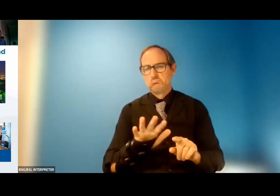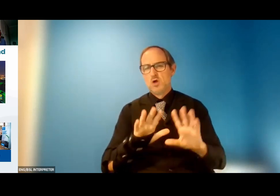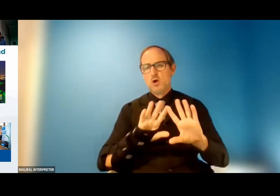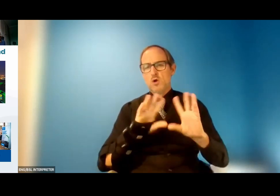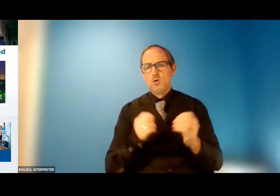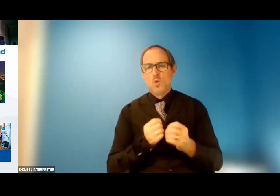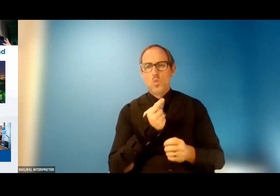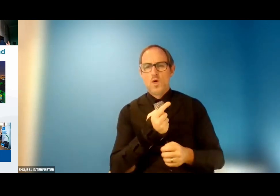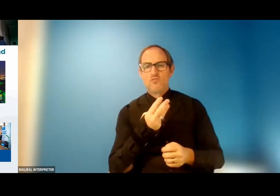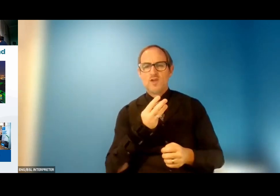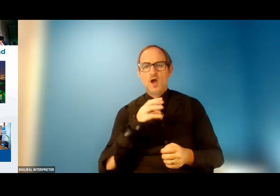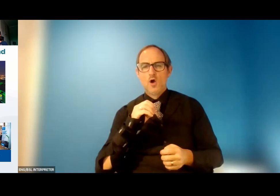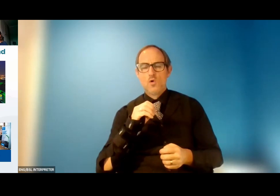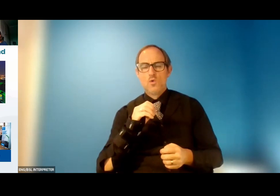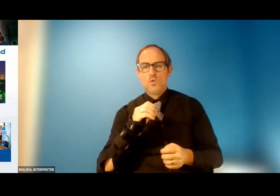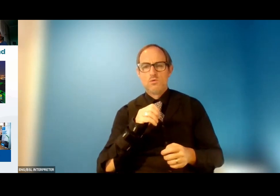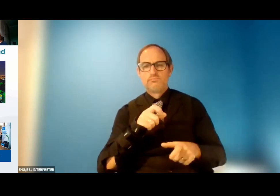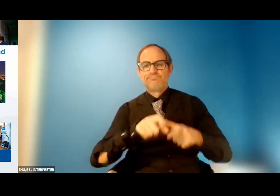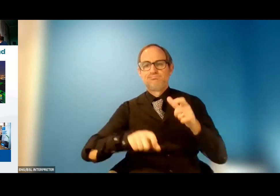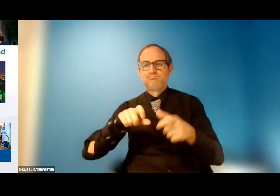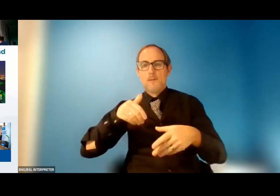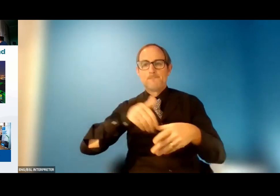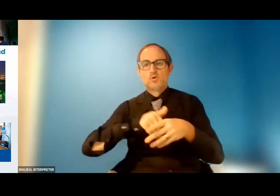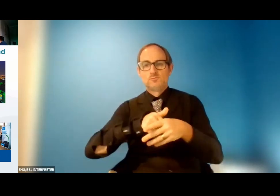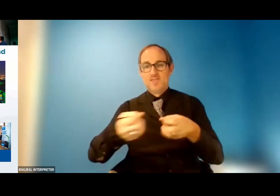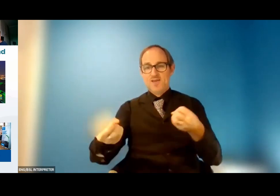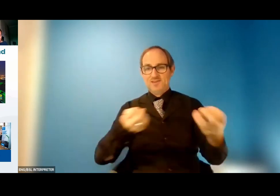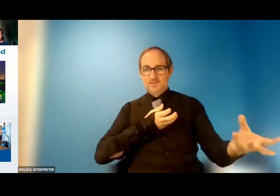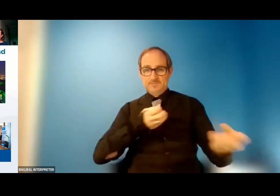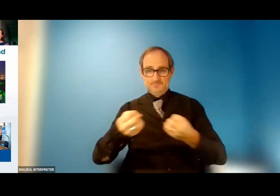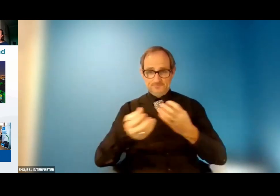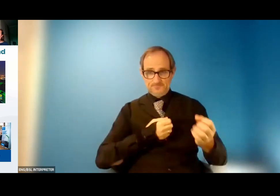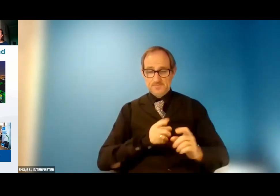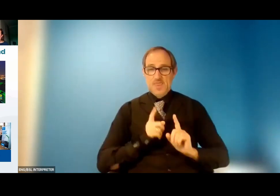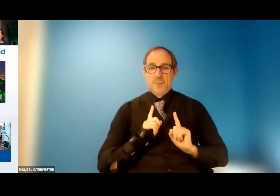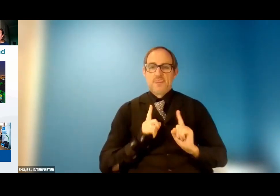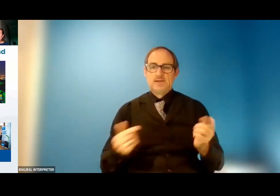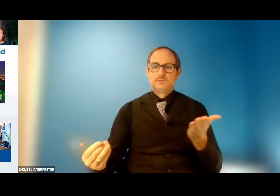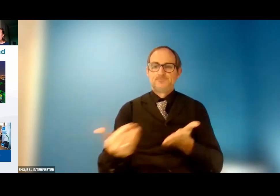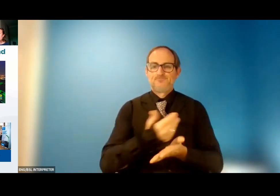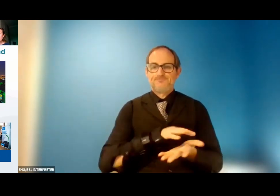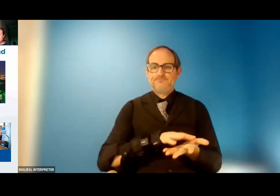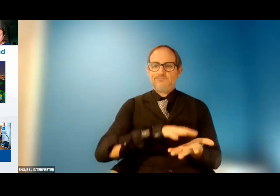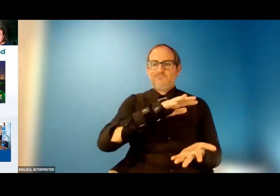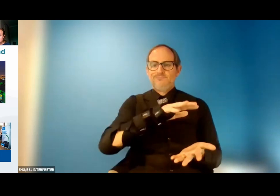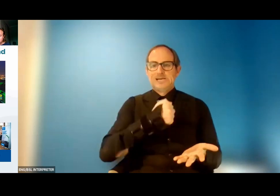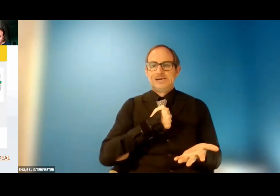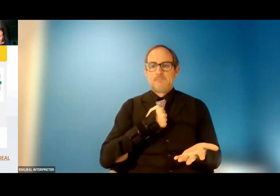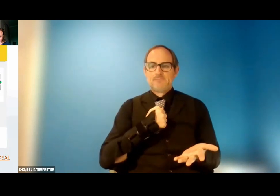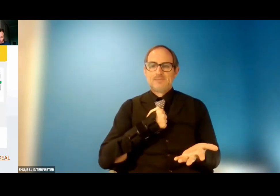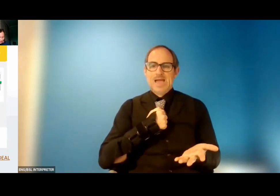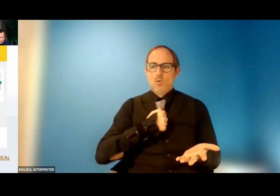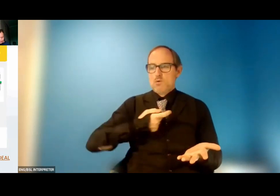130 participants, and it is their contributions to the workshops that have made up our finished portrait.